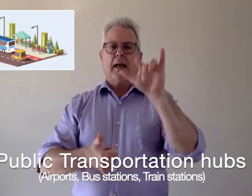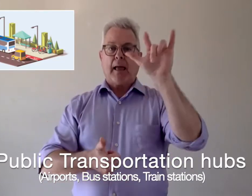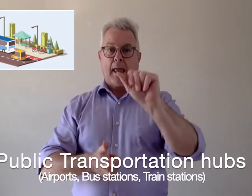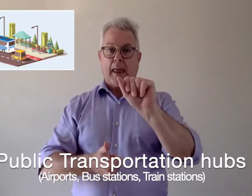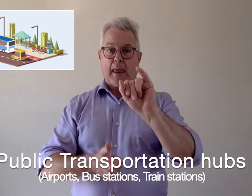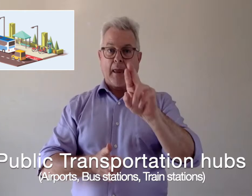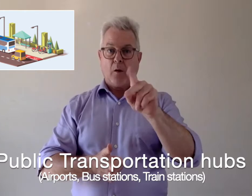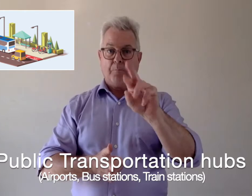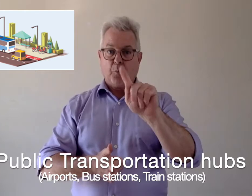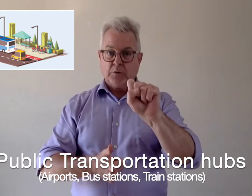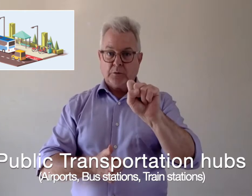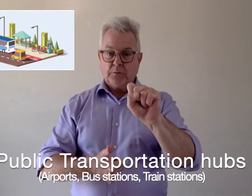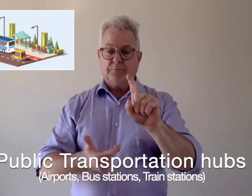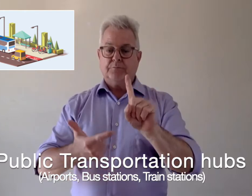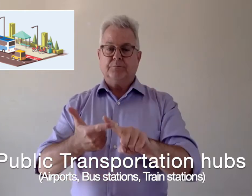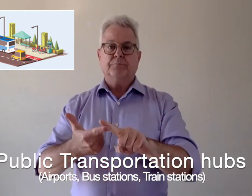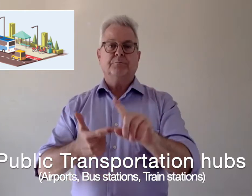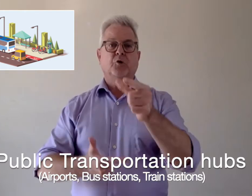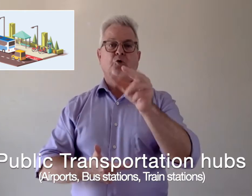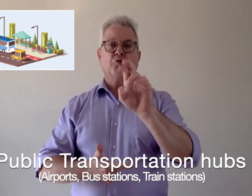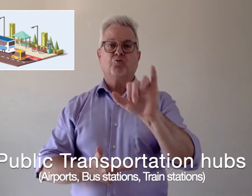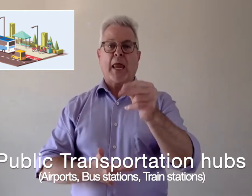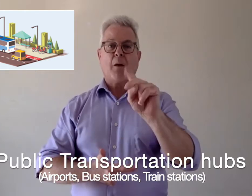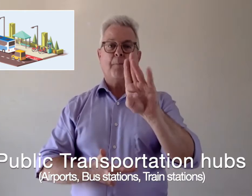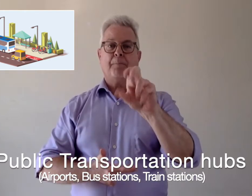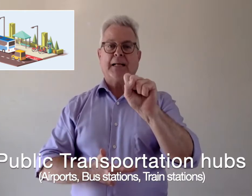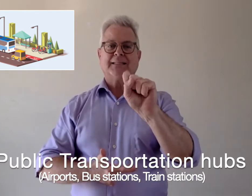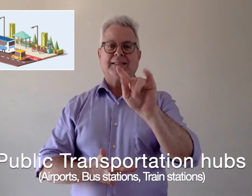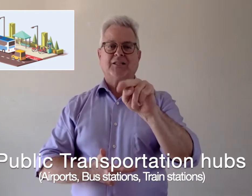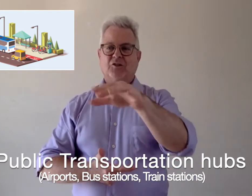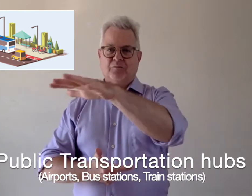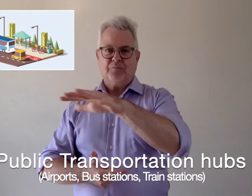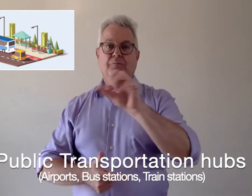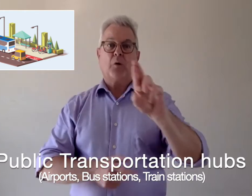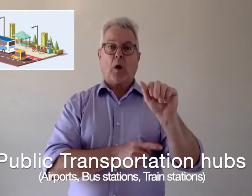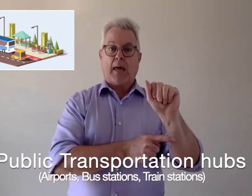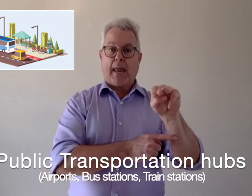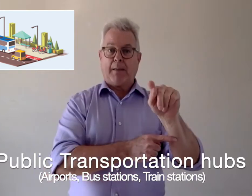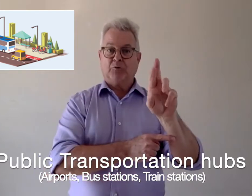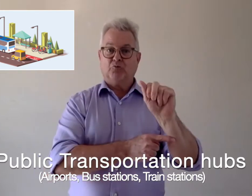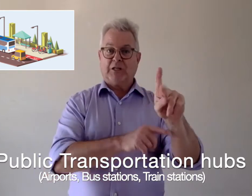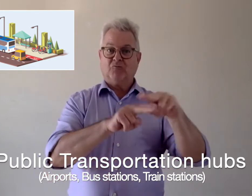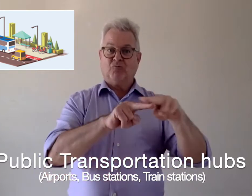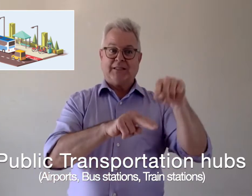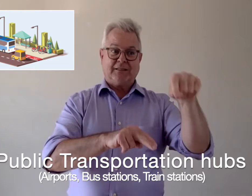Another is if you are actually going to a station, an airport, or a bus station,